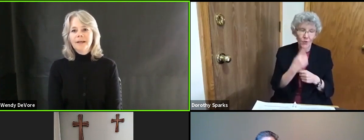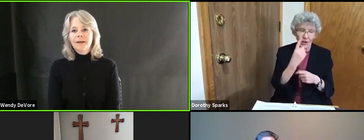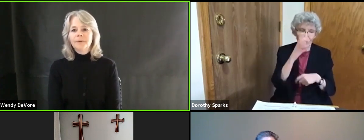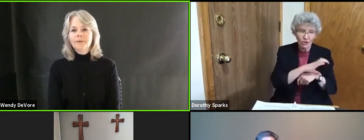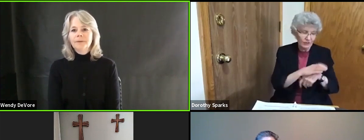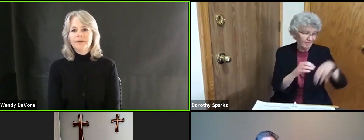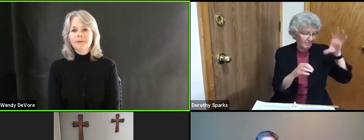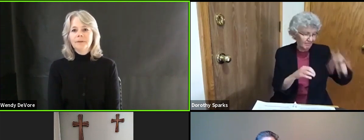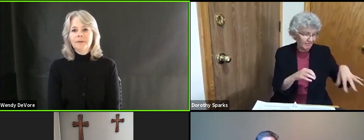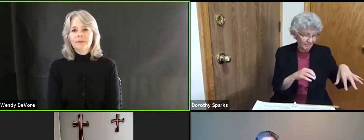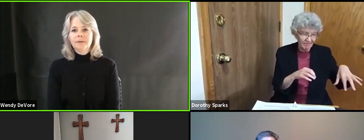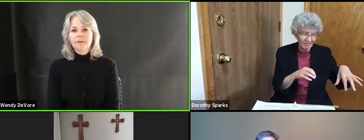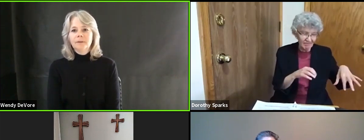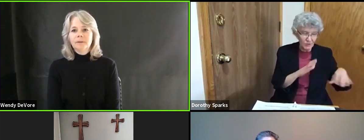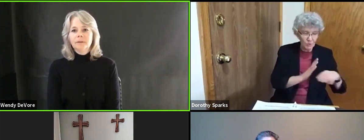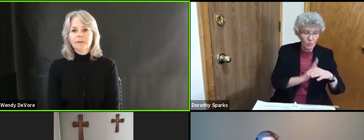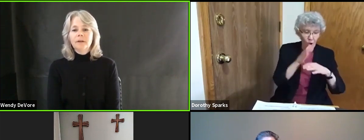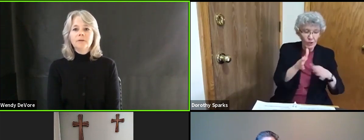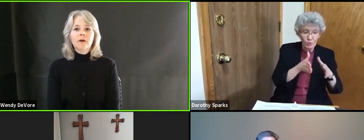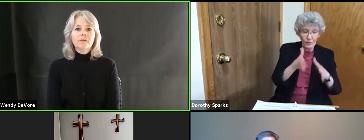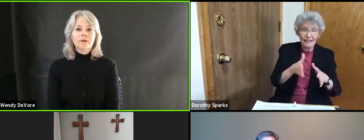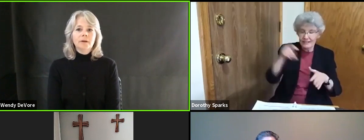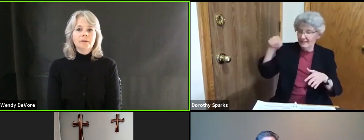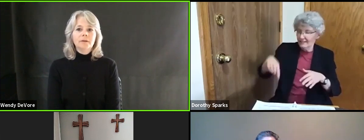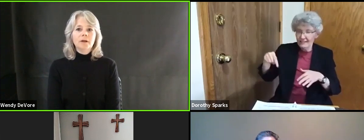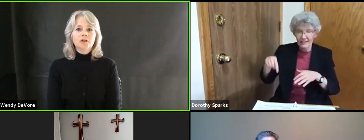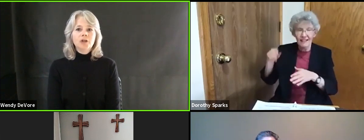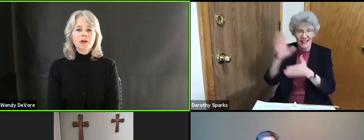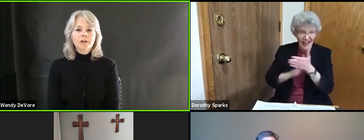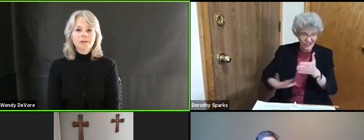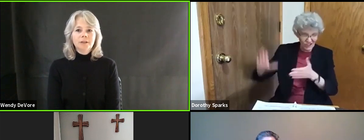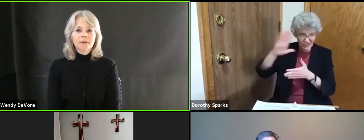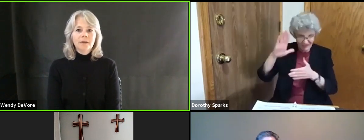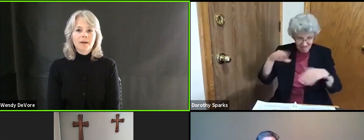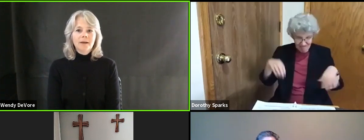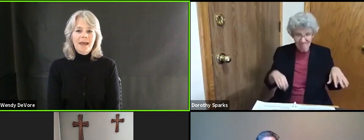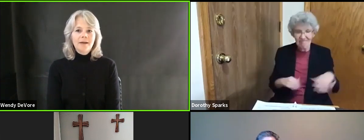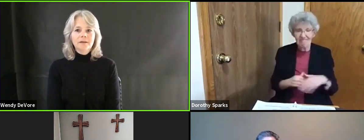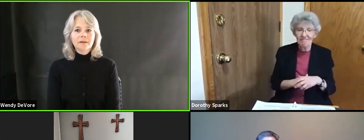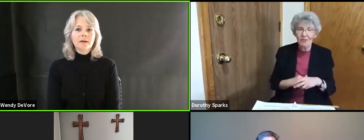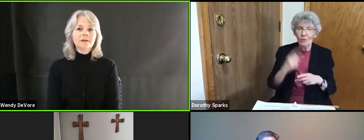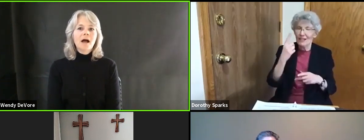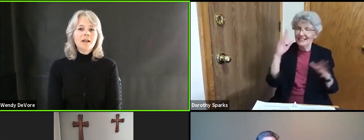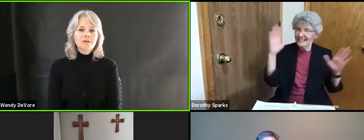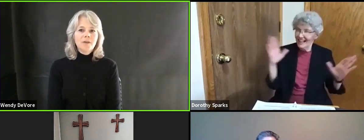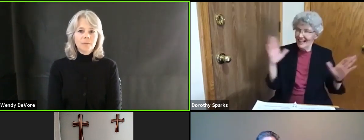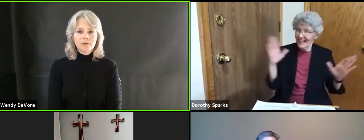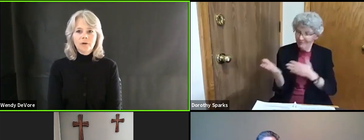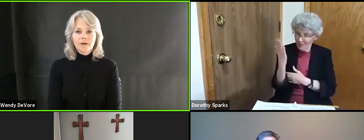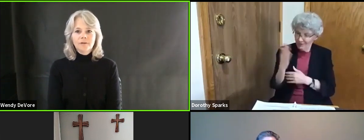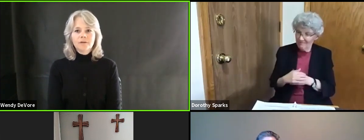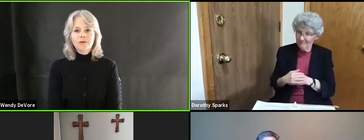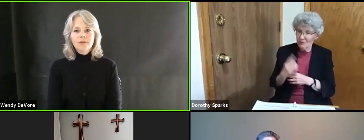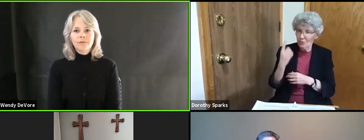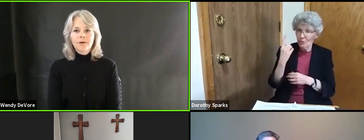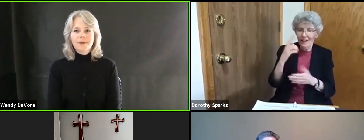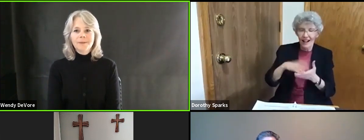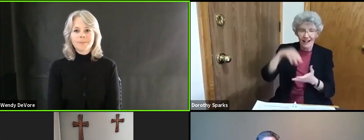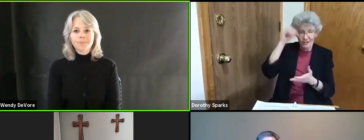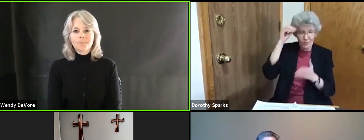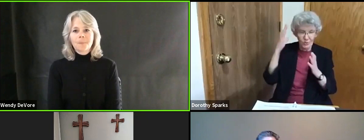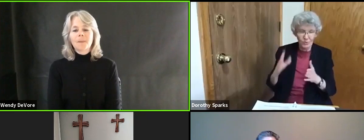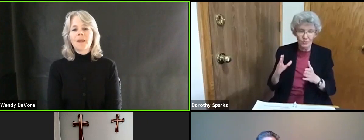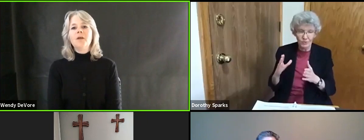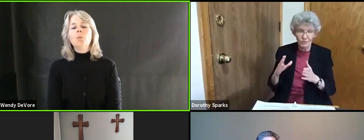Another example is of a church that had a college that was across the street from